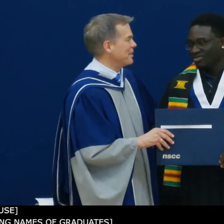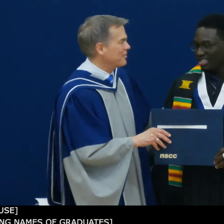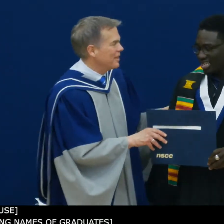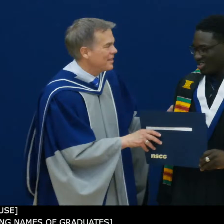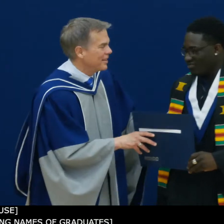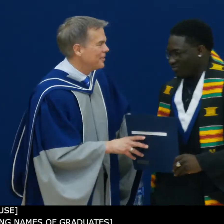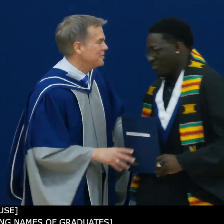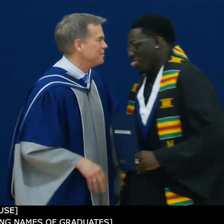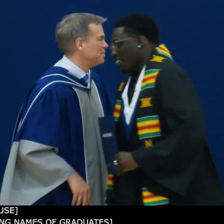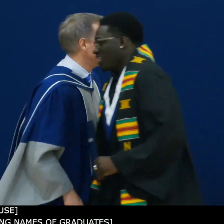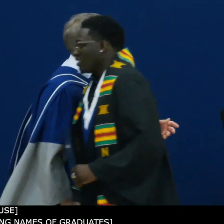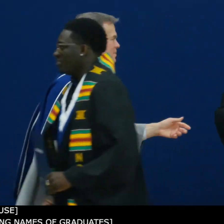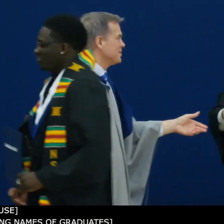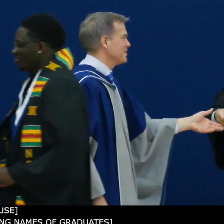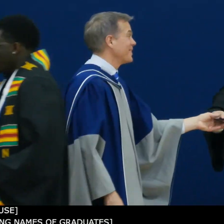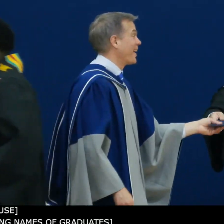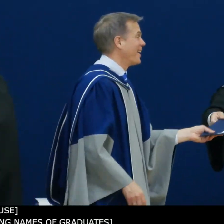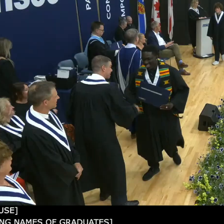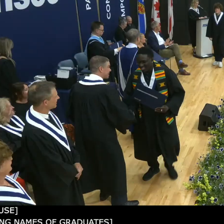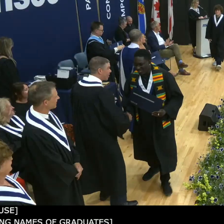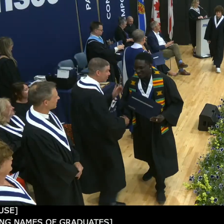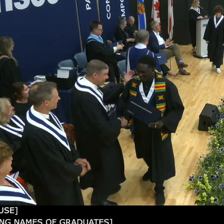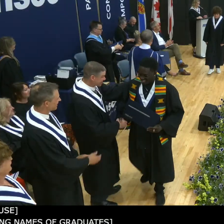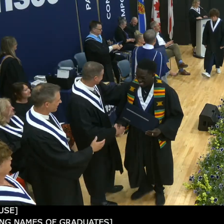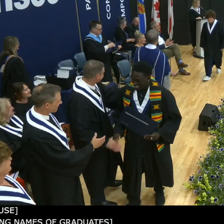Aaron Young.